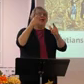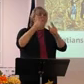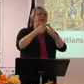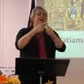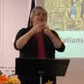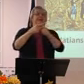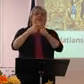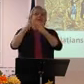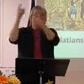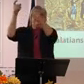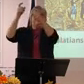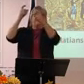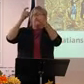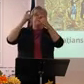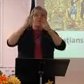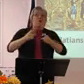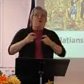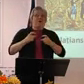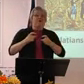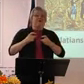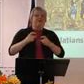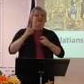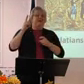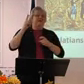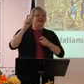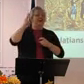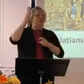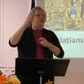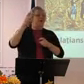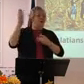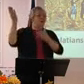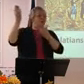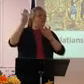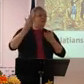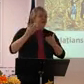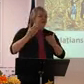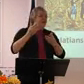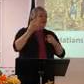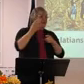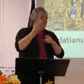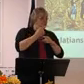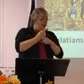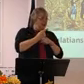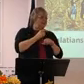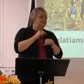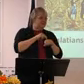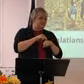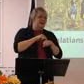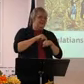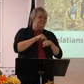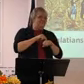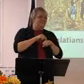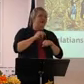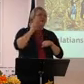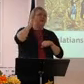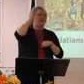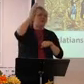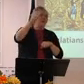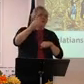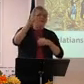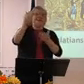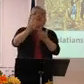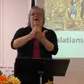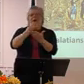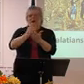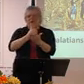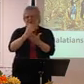reward comes. Paul reminds, at the right time, there will be a